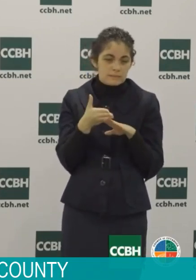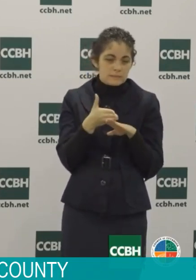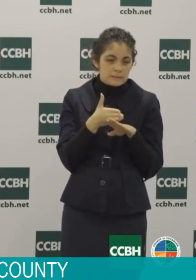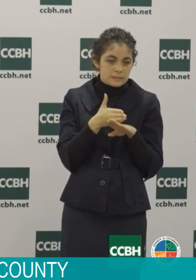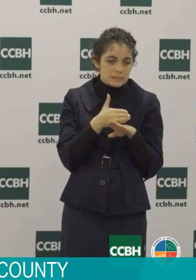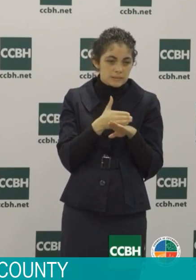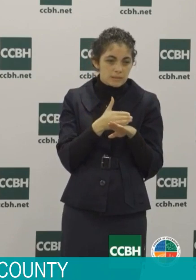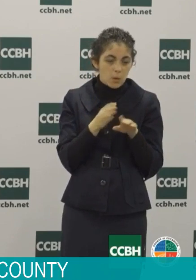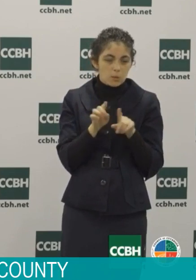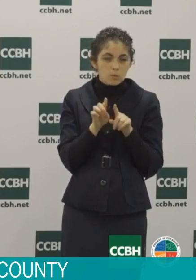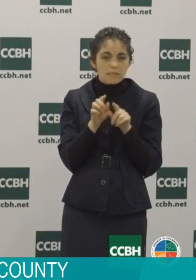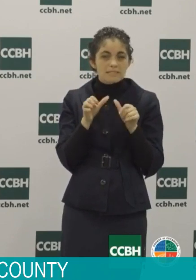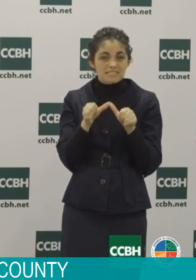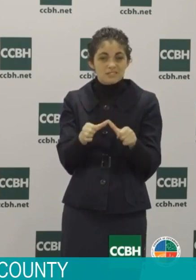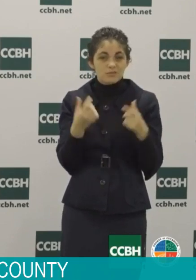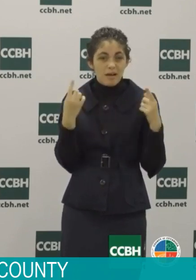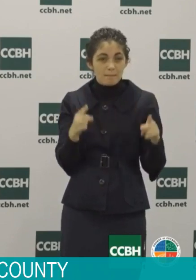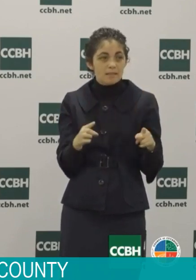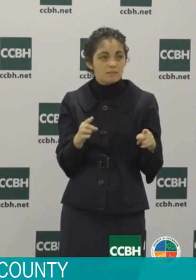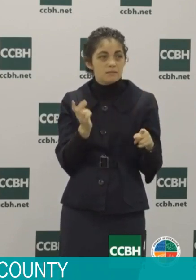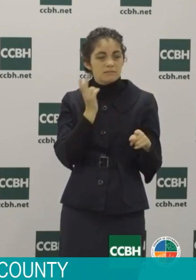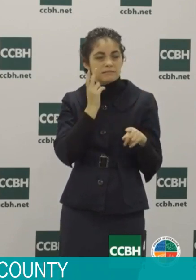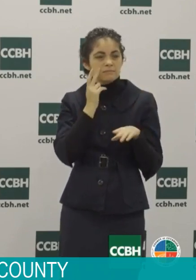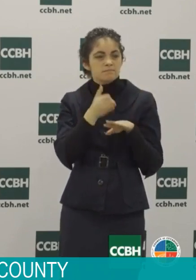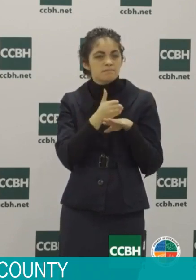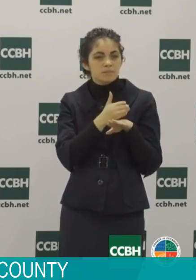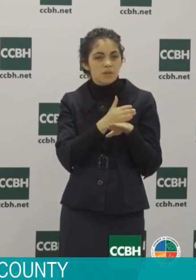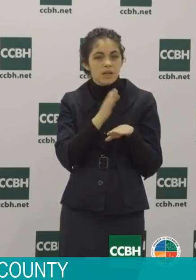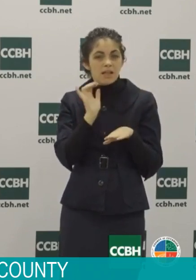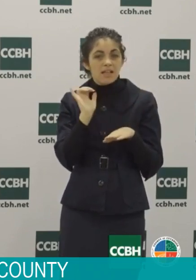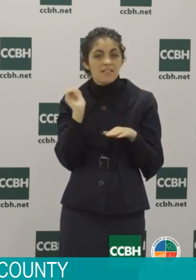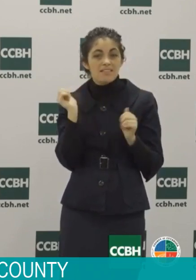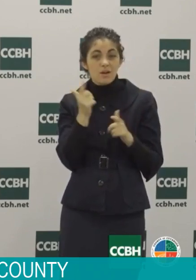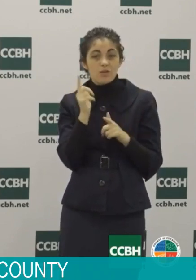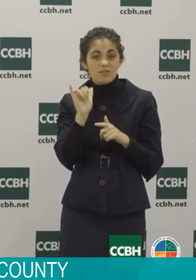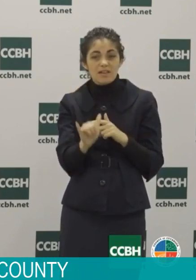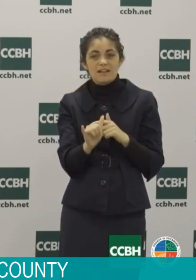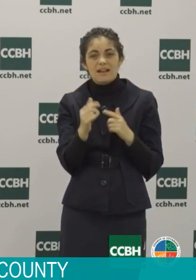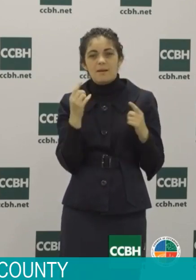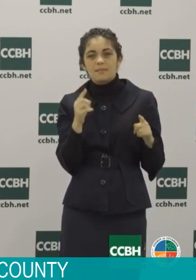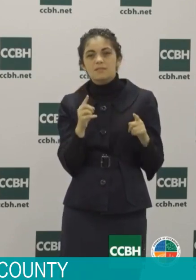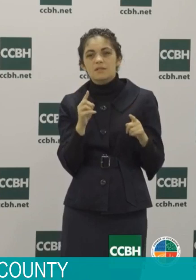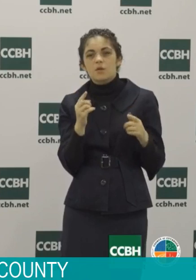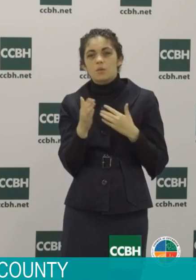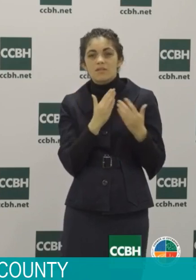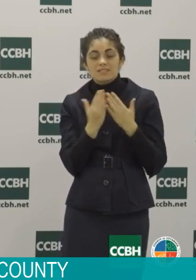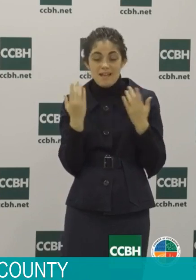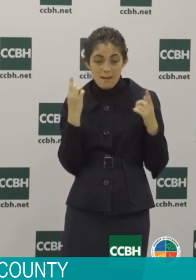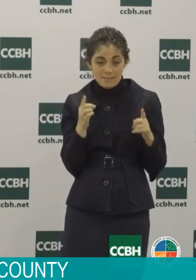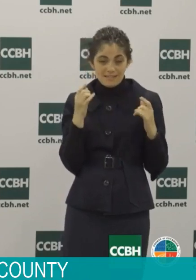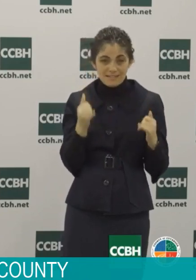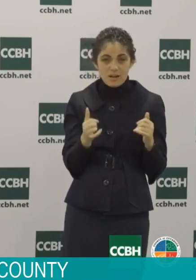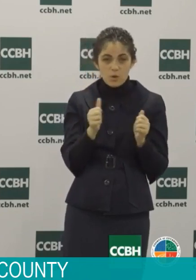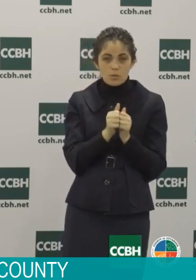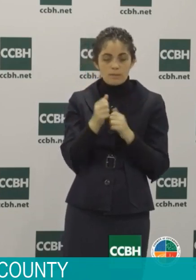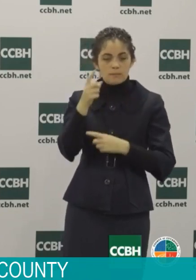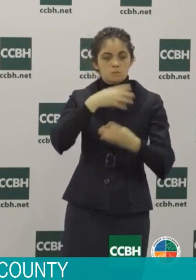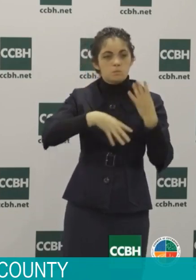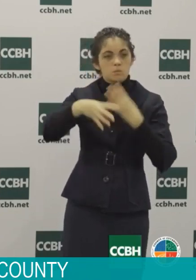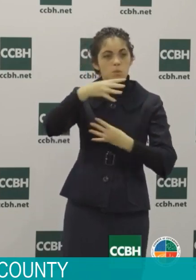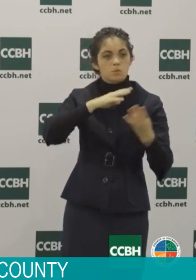really important to understand that those models all take into account what's already happening with social